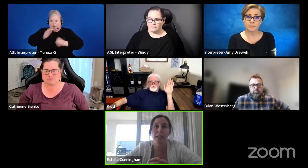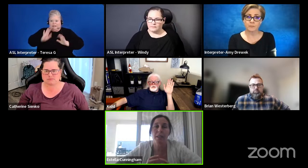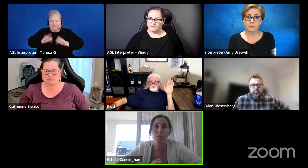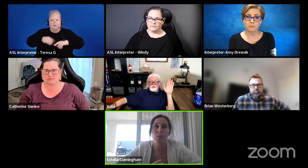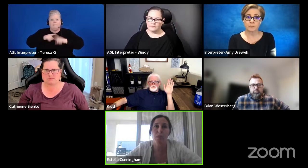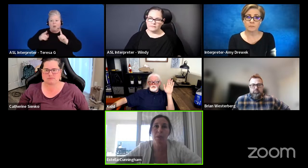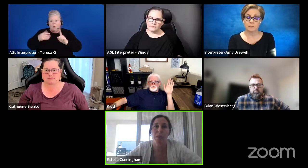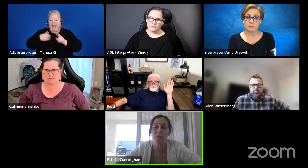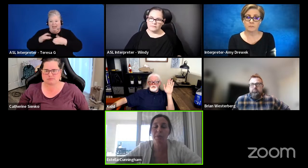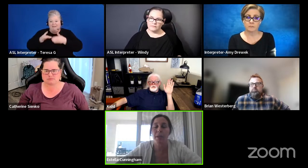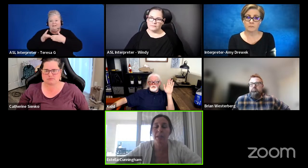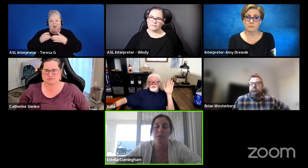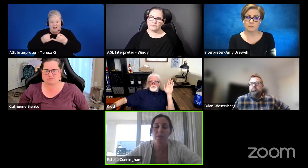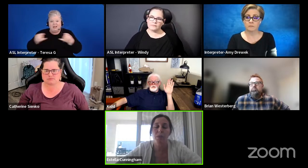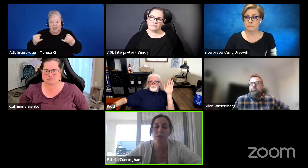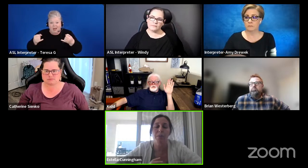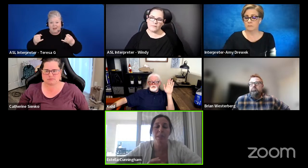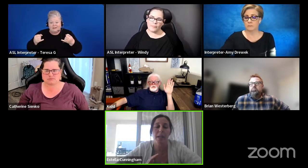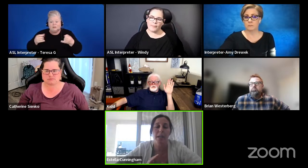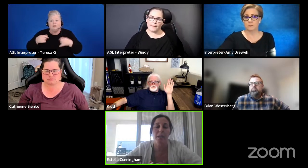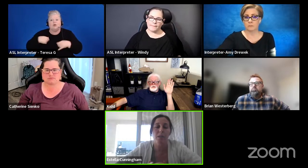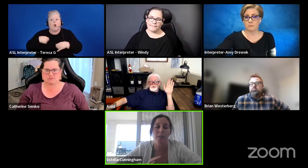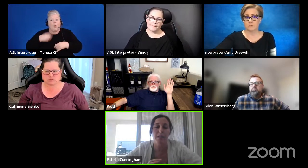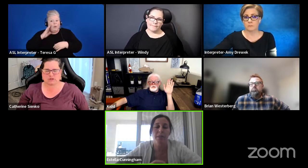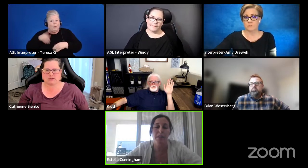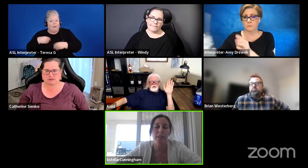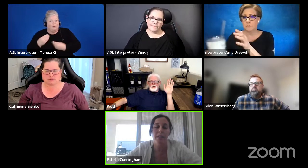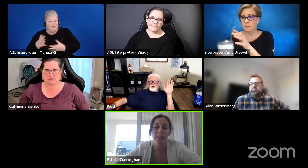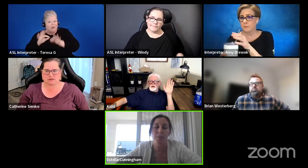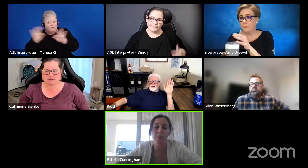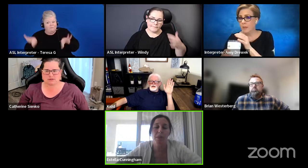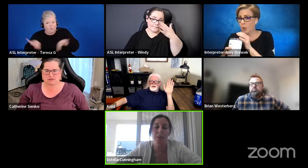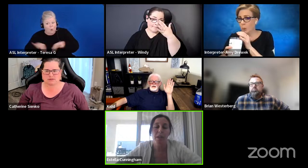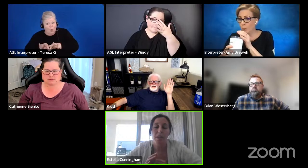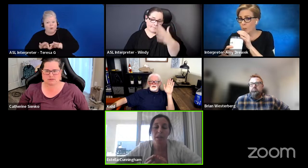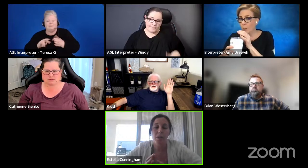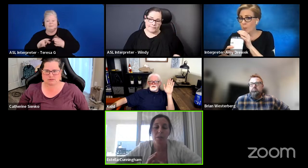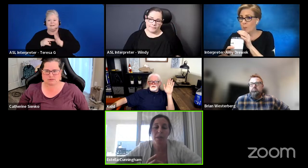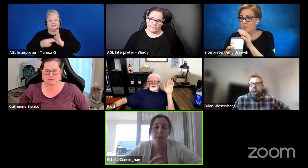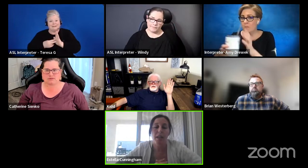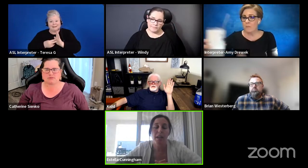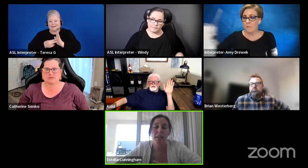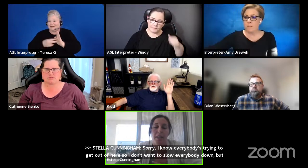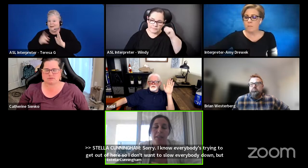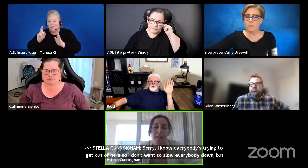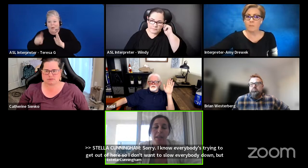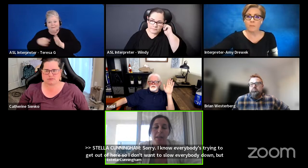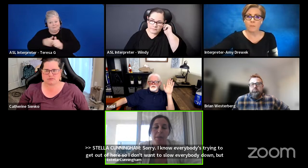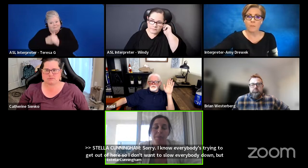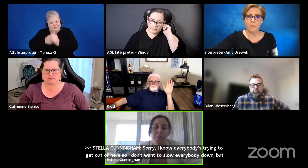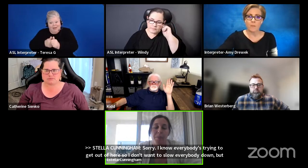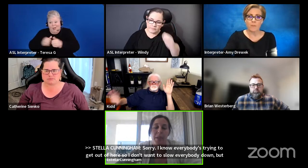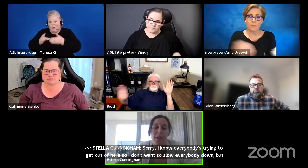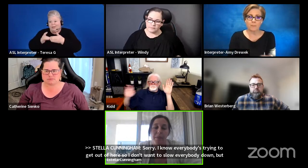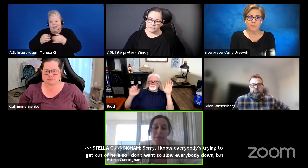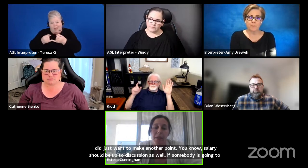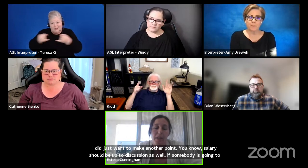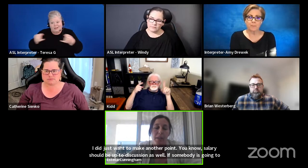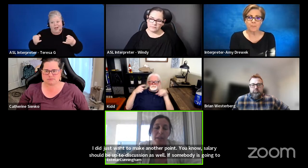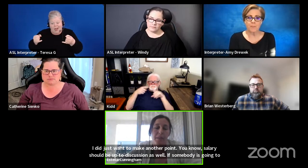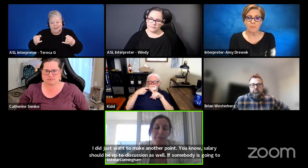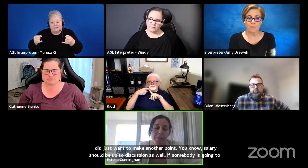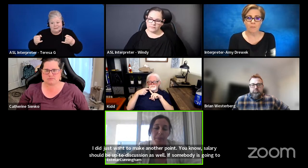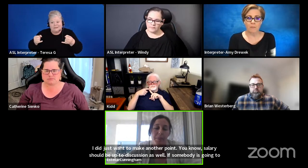have guidelines once we, provide you the forms that you would definitely need to stay with, within the guidelines of,